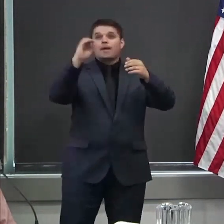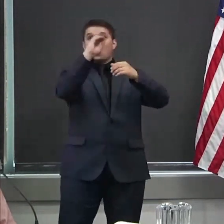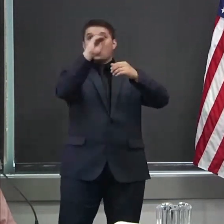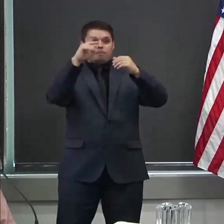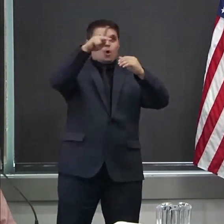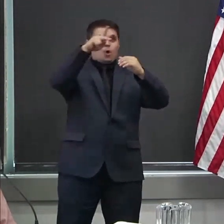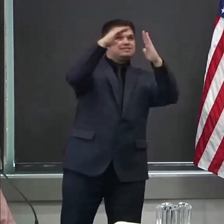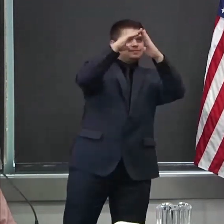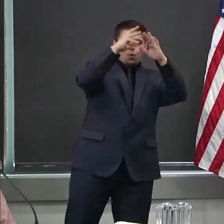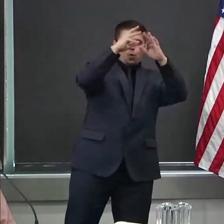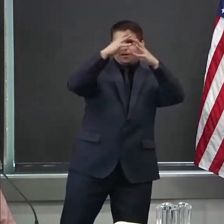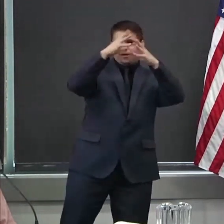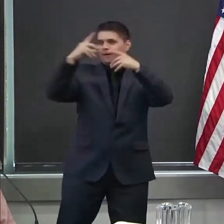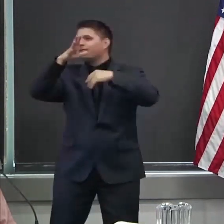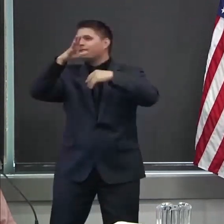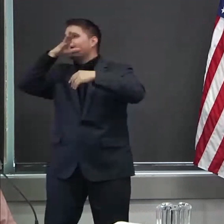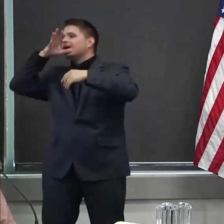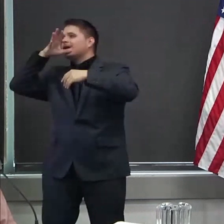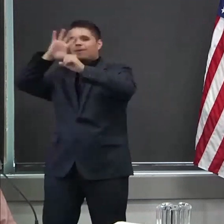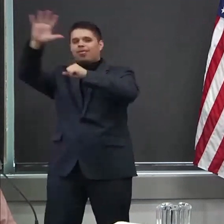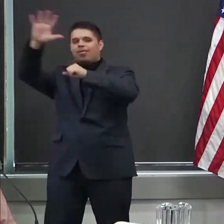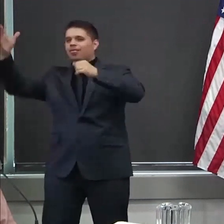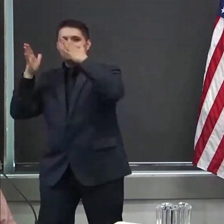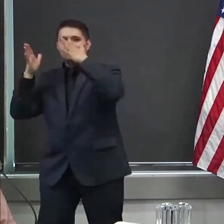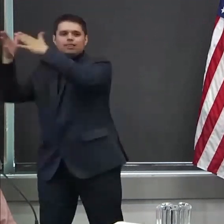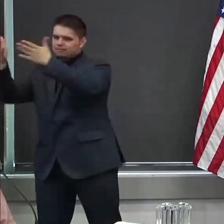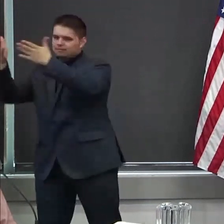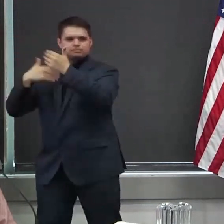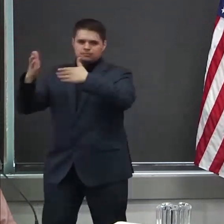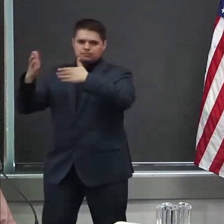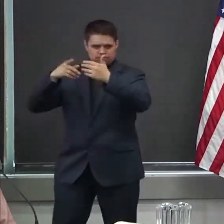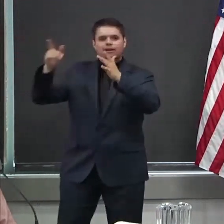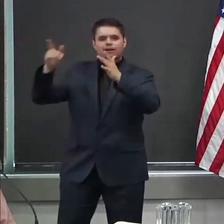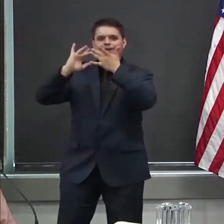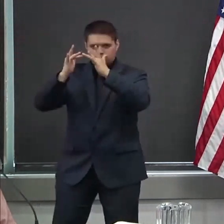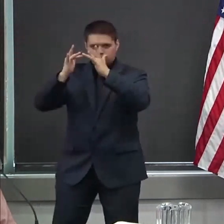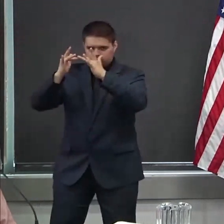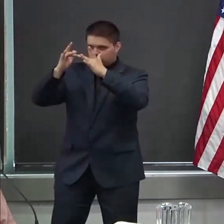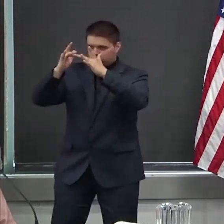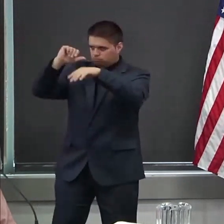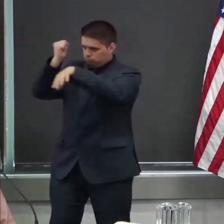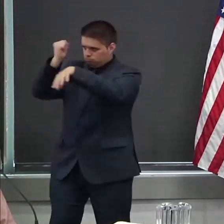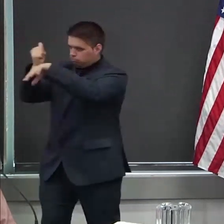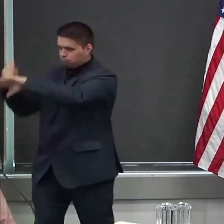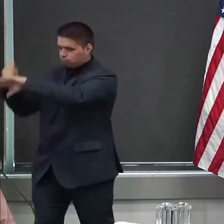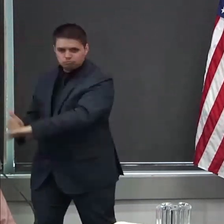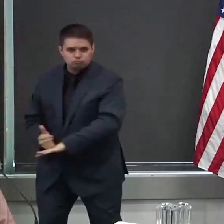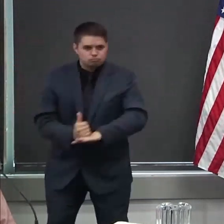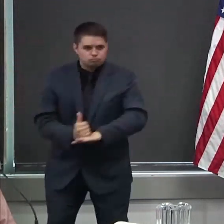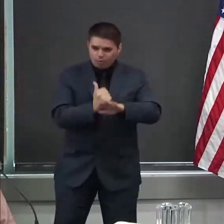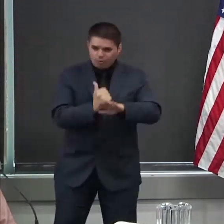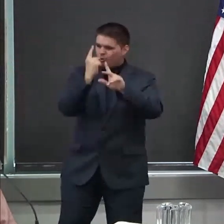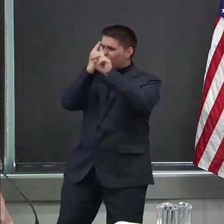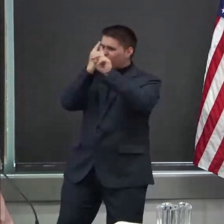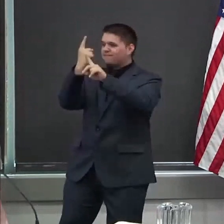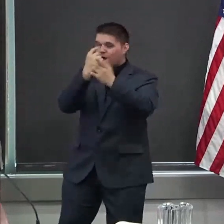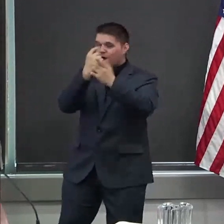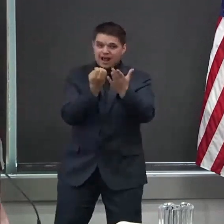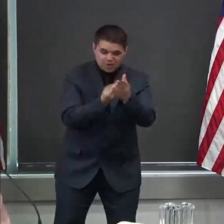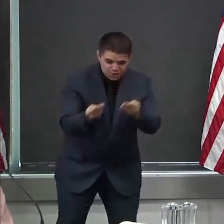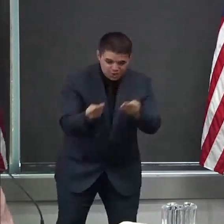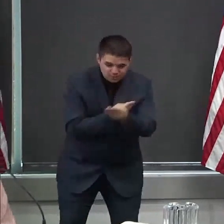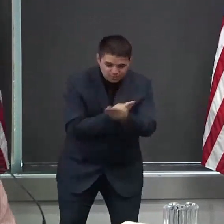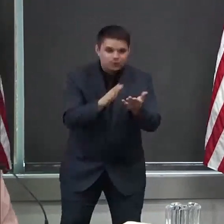this critical educational tool, economic tool, and now we're learning under COVID-19, of course,